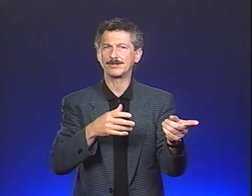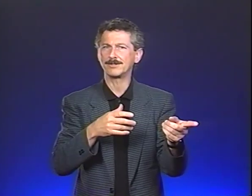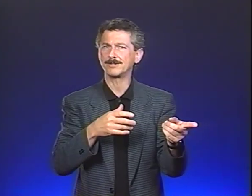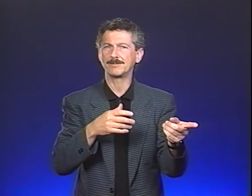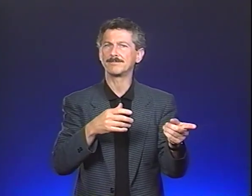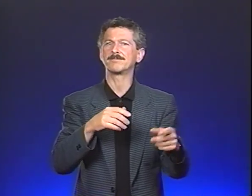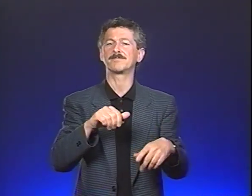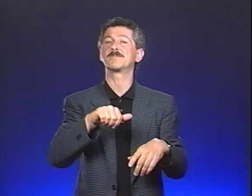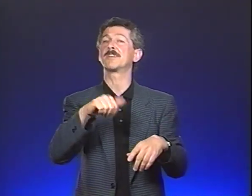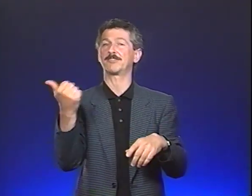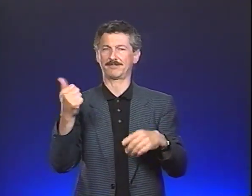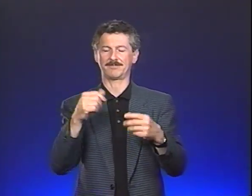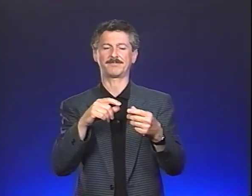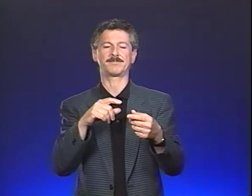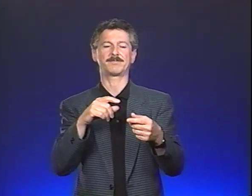not specific enough to describe that.